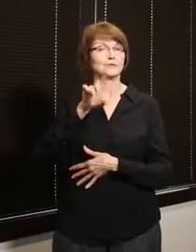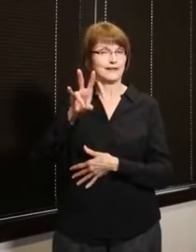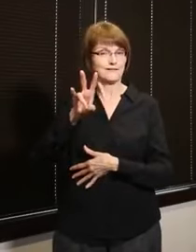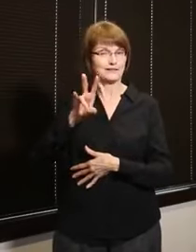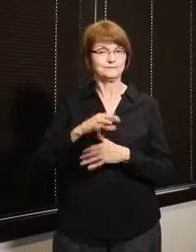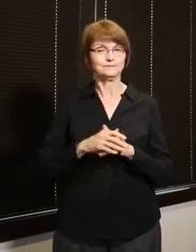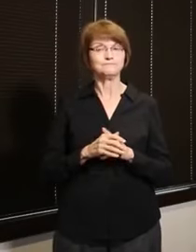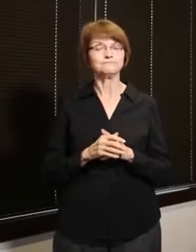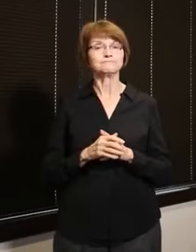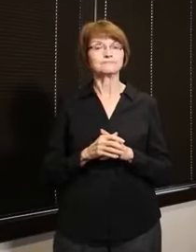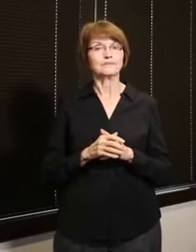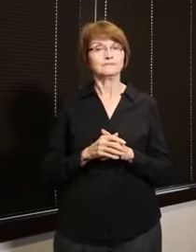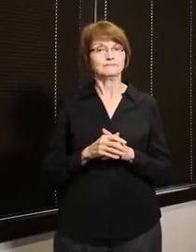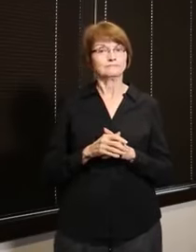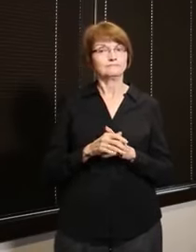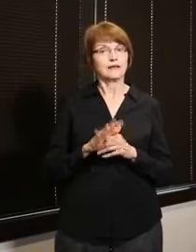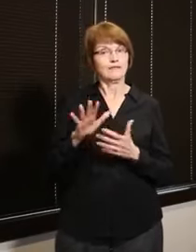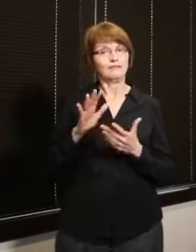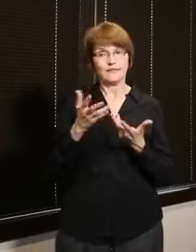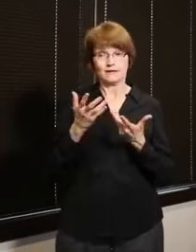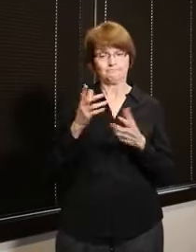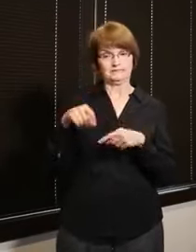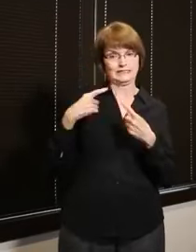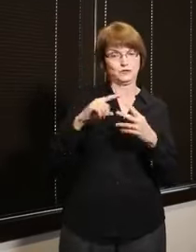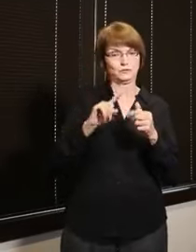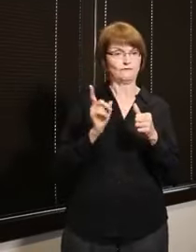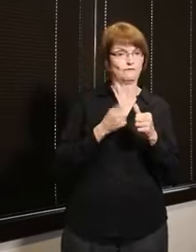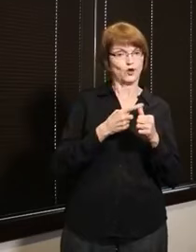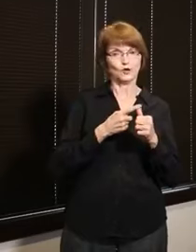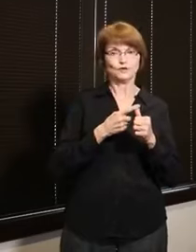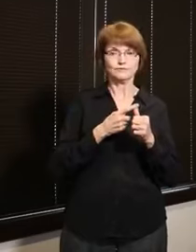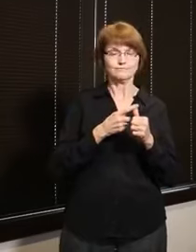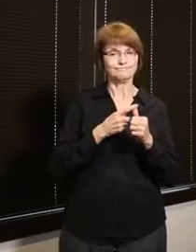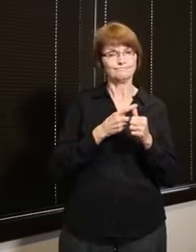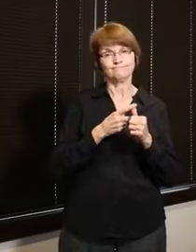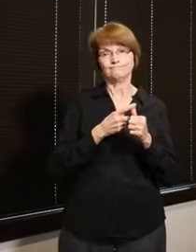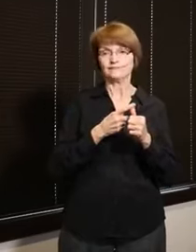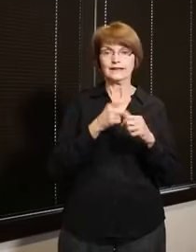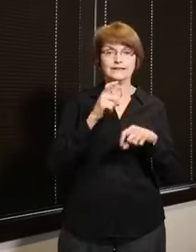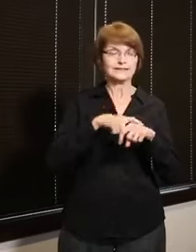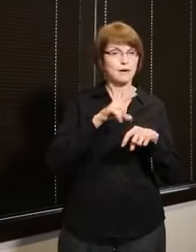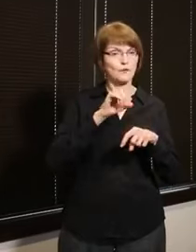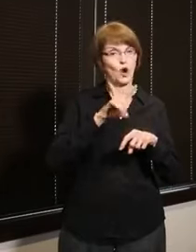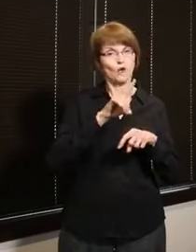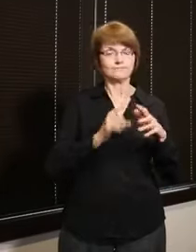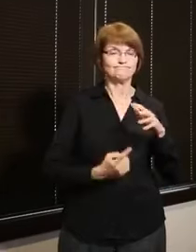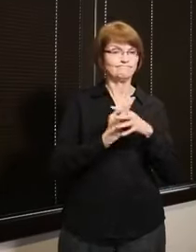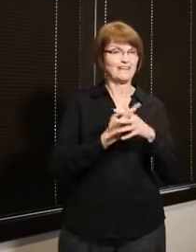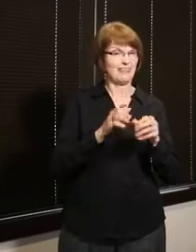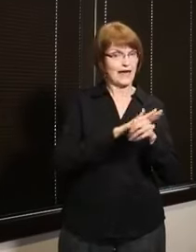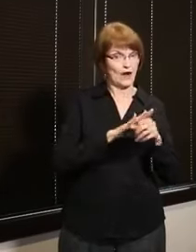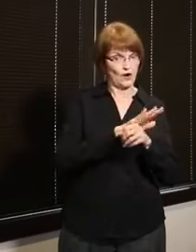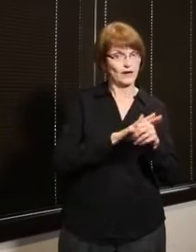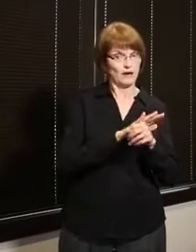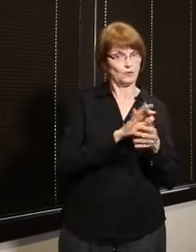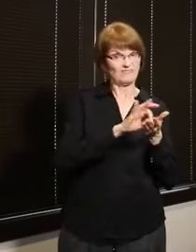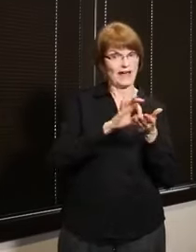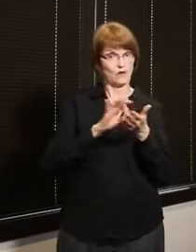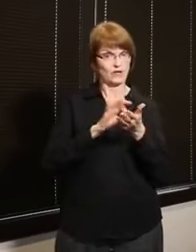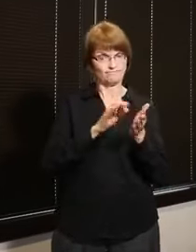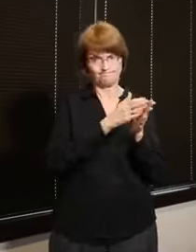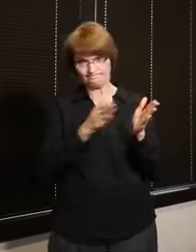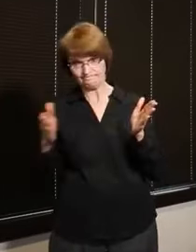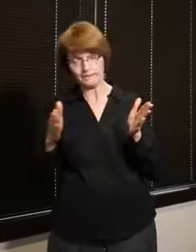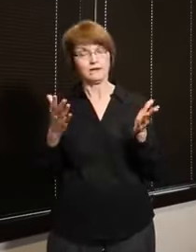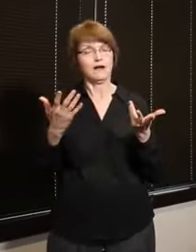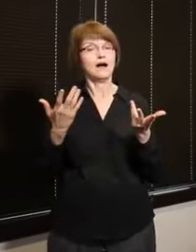1,827. And that's keeping track since we first saw COVID appear in our region. So again, this is always